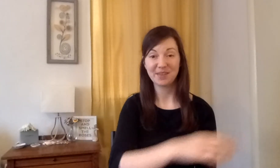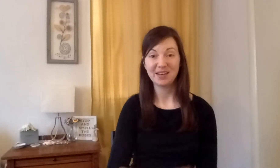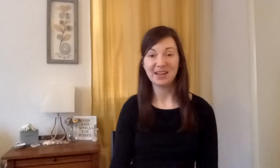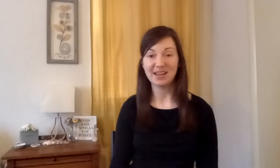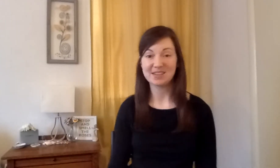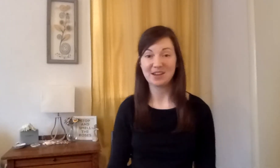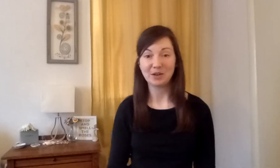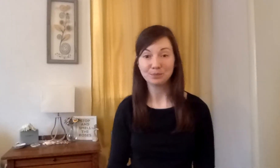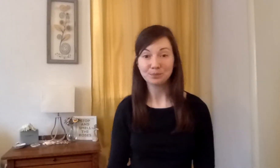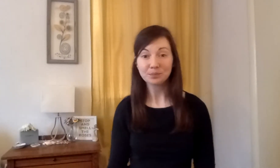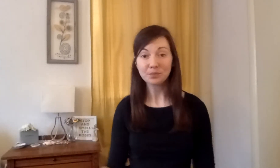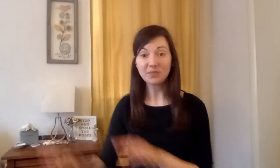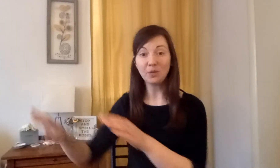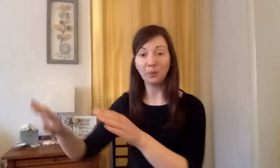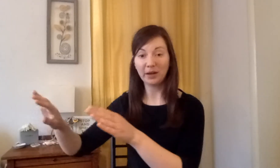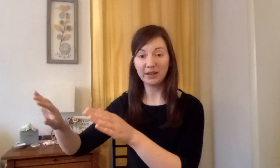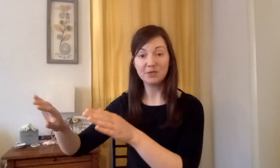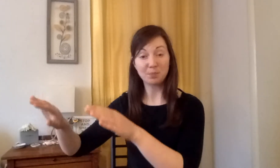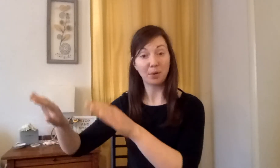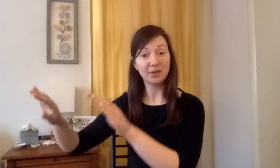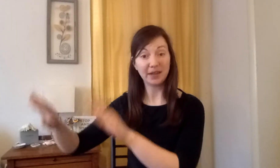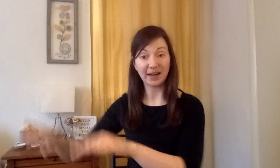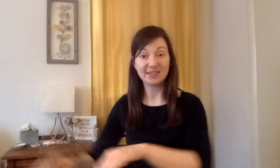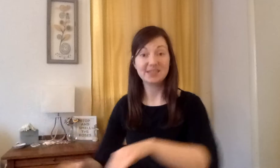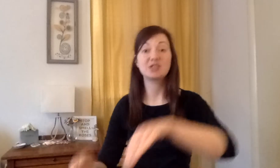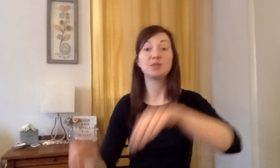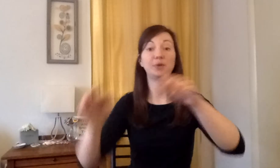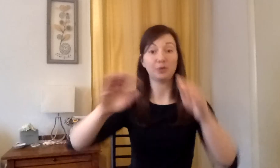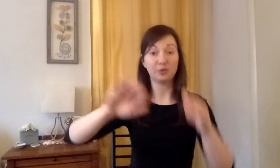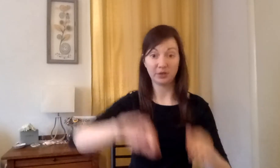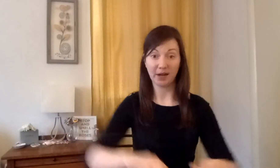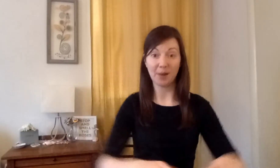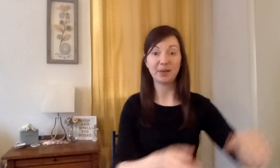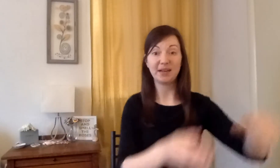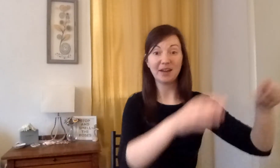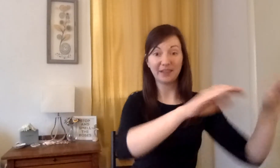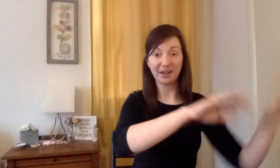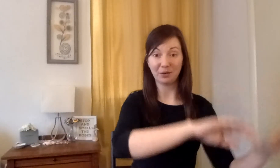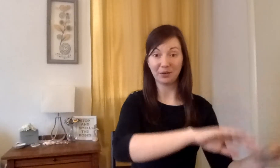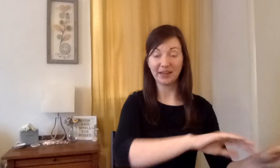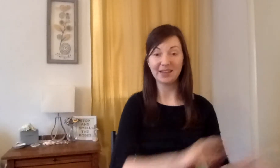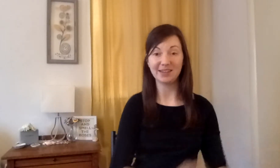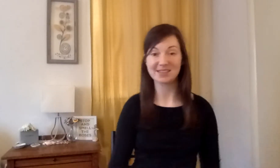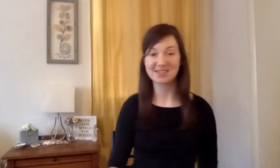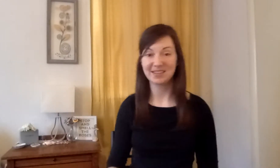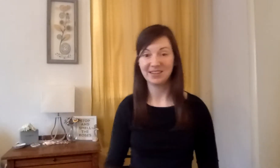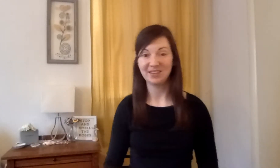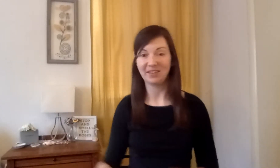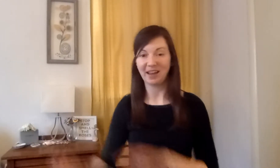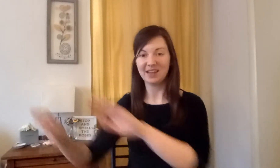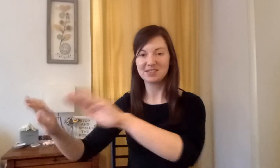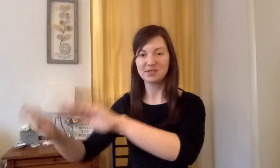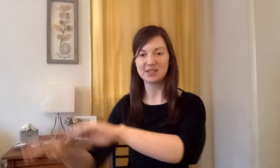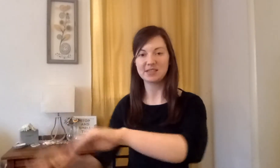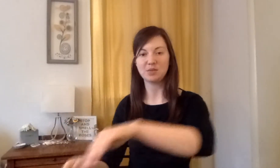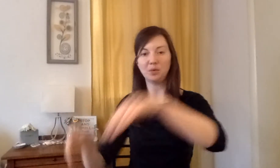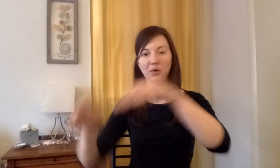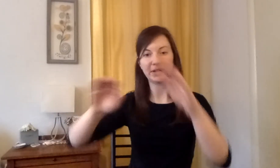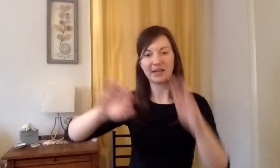And so we're going to use both hands to move up and down like rolling hills. Okay, so this is rolling